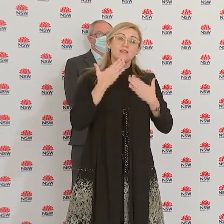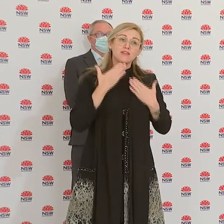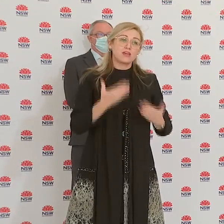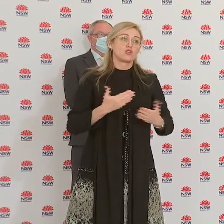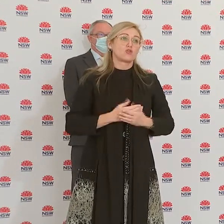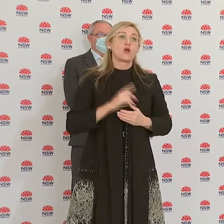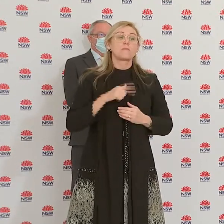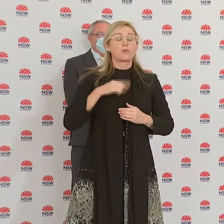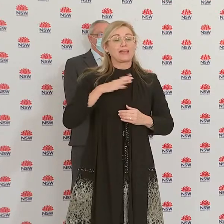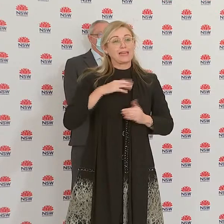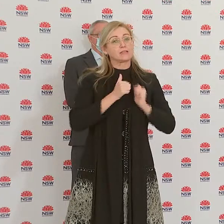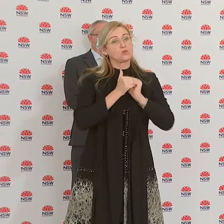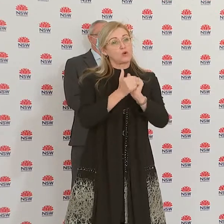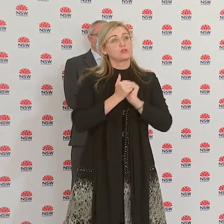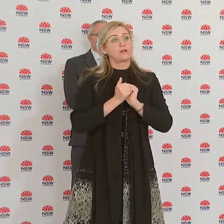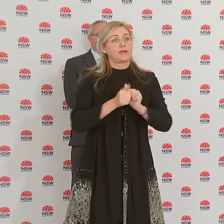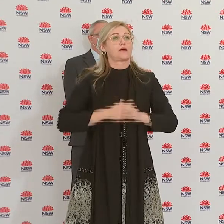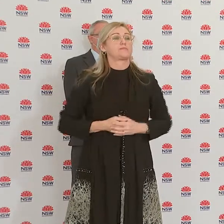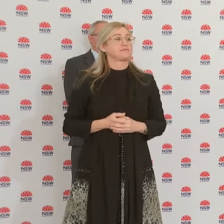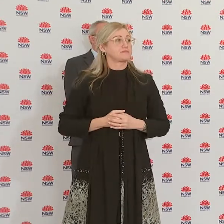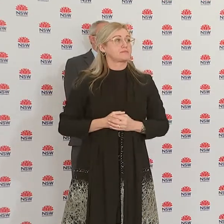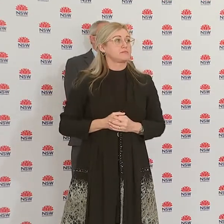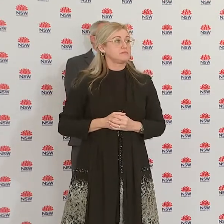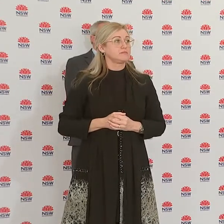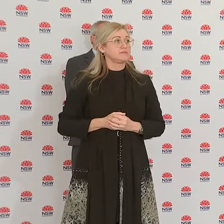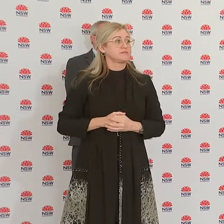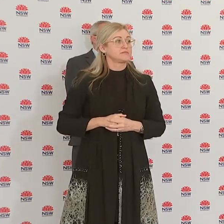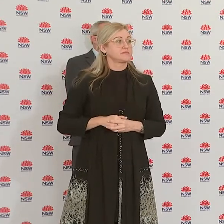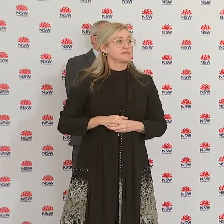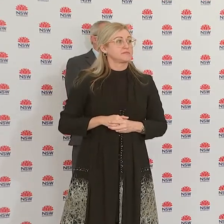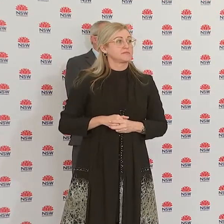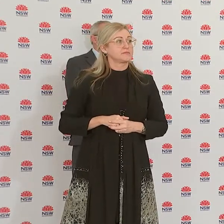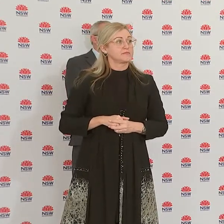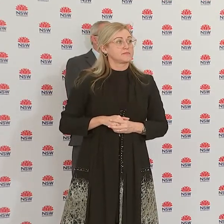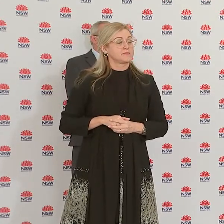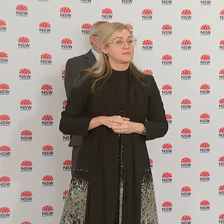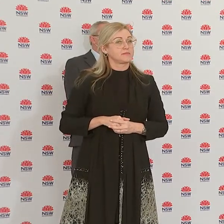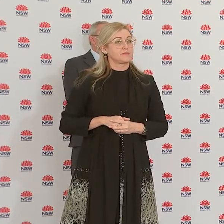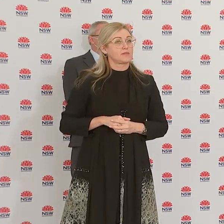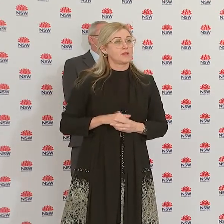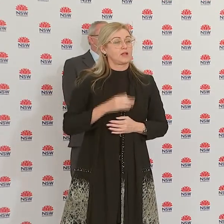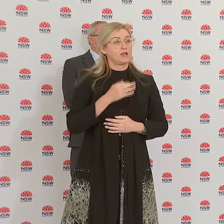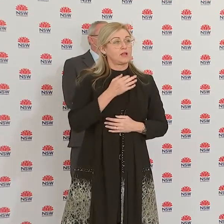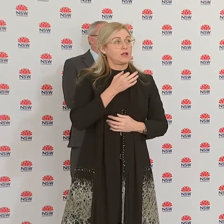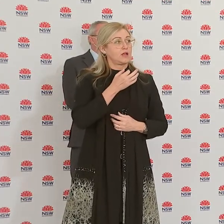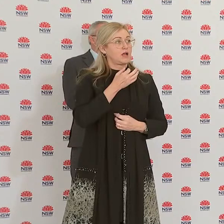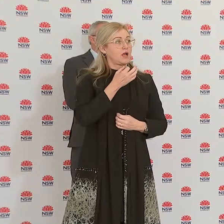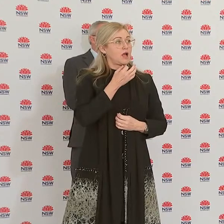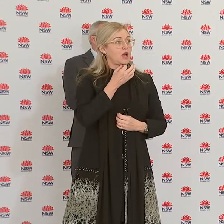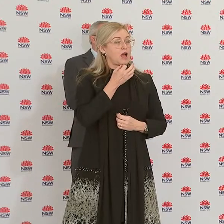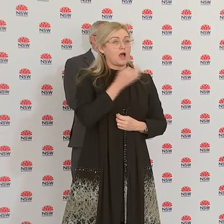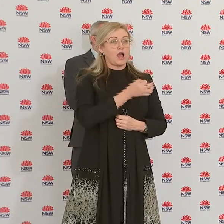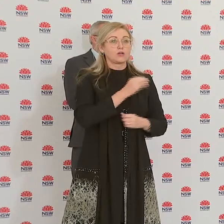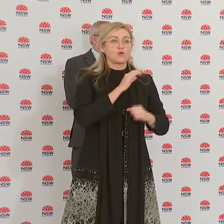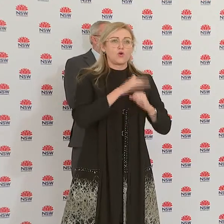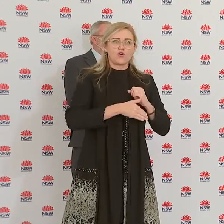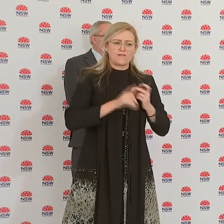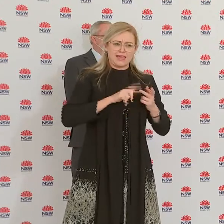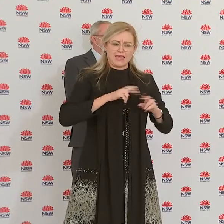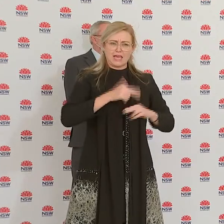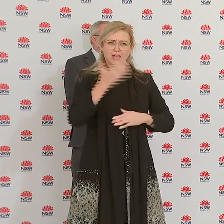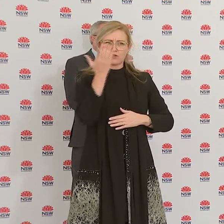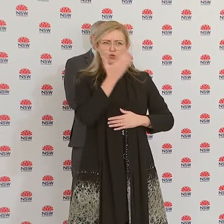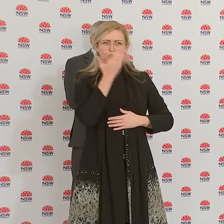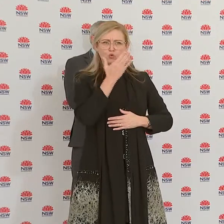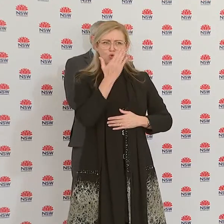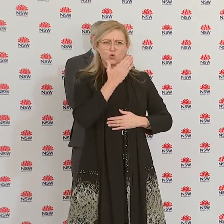together. Dr. Chair, to have schools out for the year, obviously appreciate, and the Premier appreciates, very, very serious. Well, are